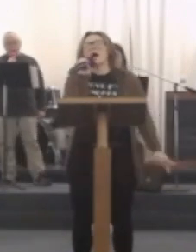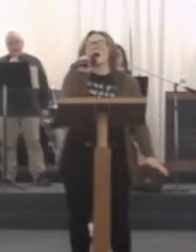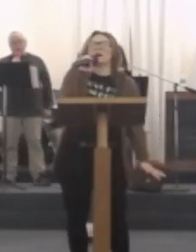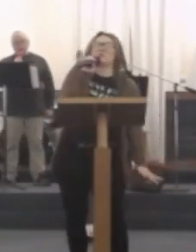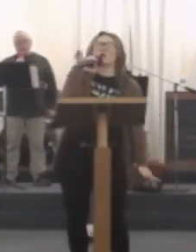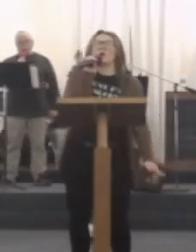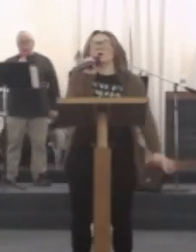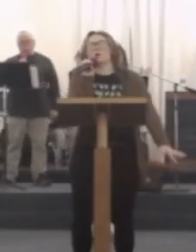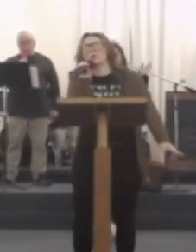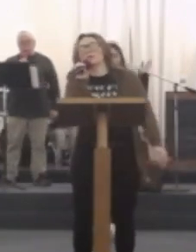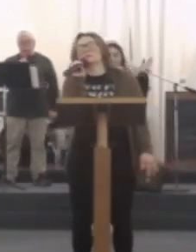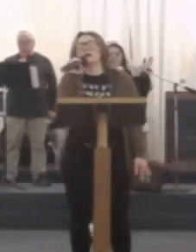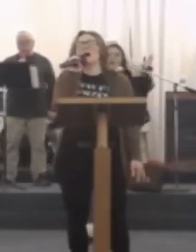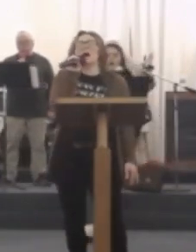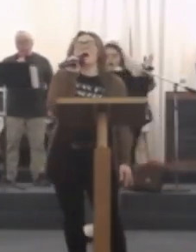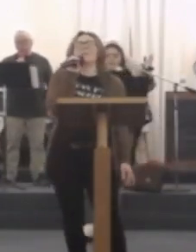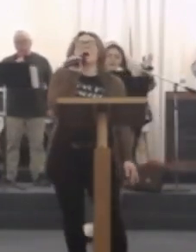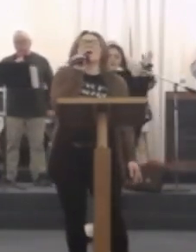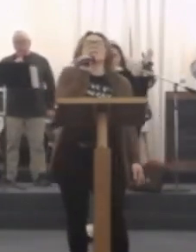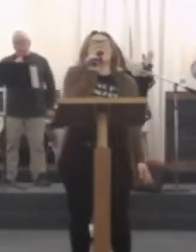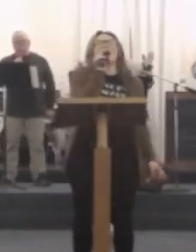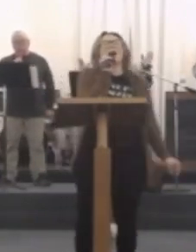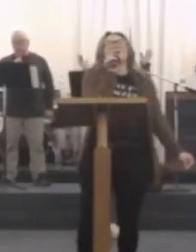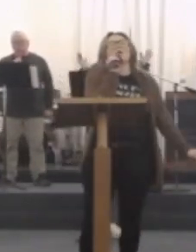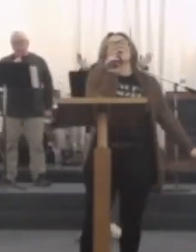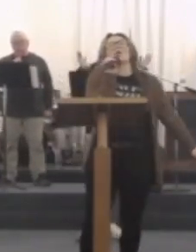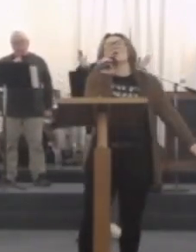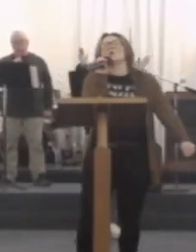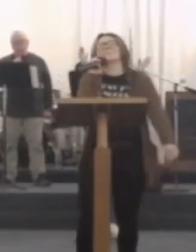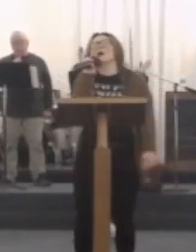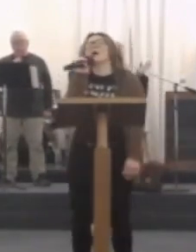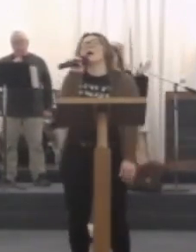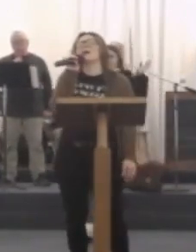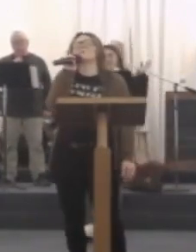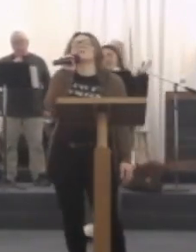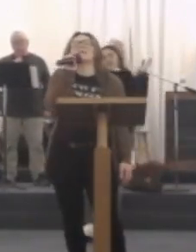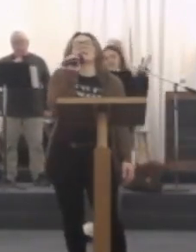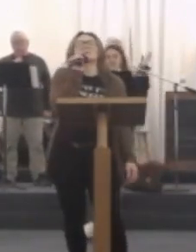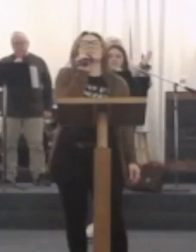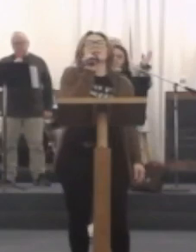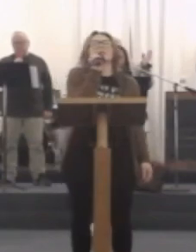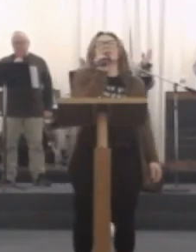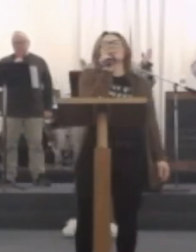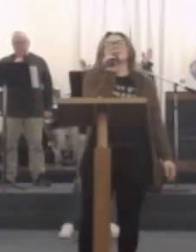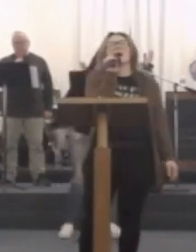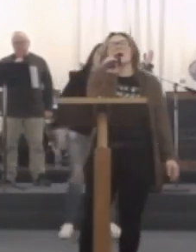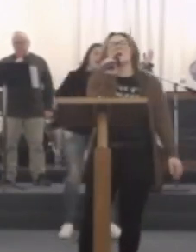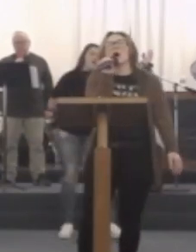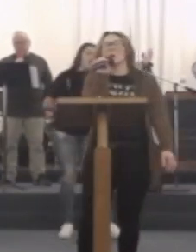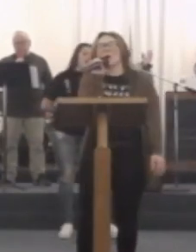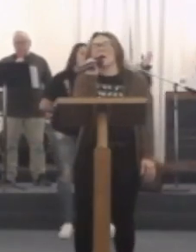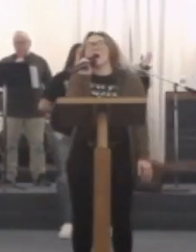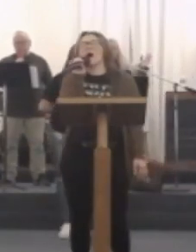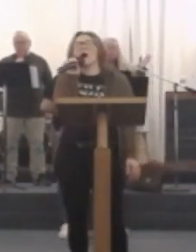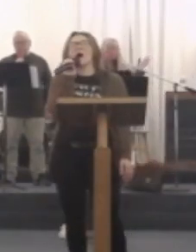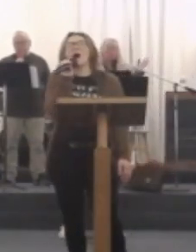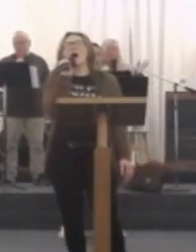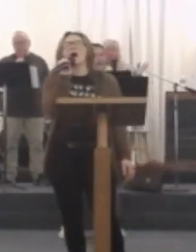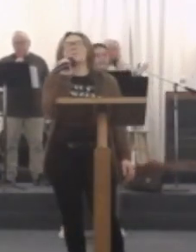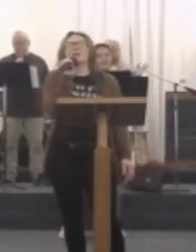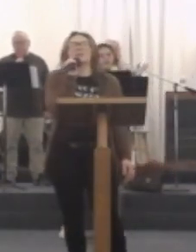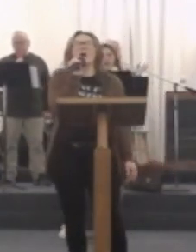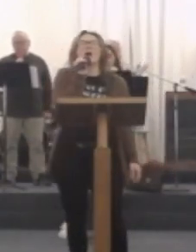All I know is I'm not home yet. This is not where I